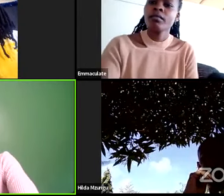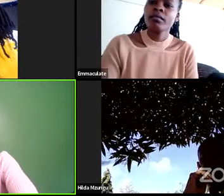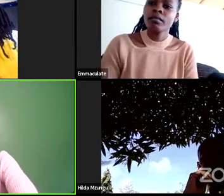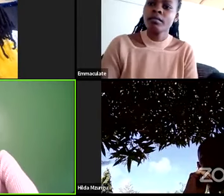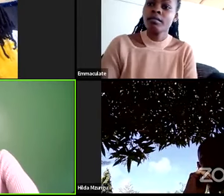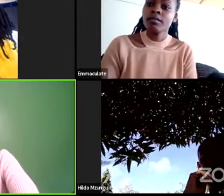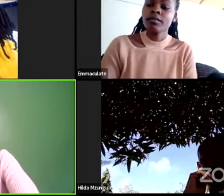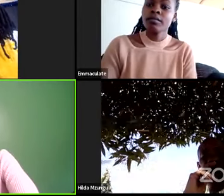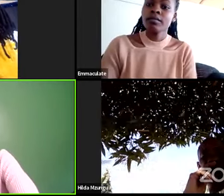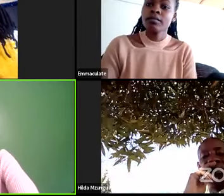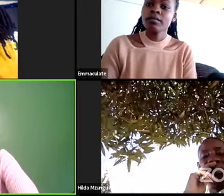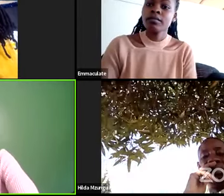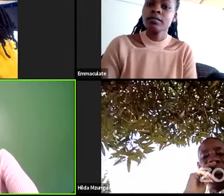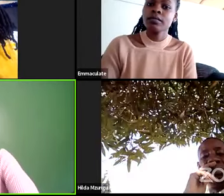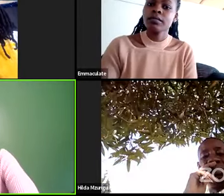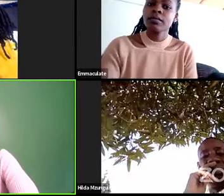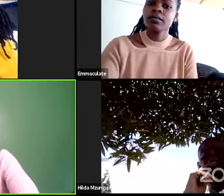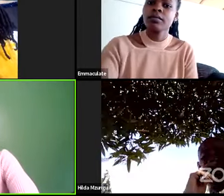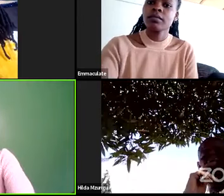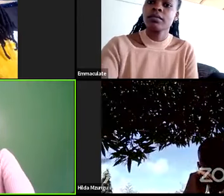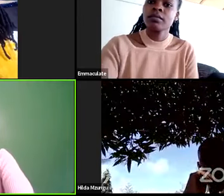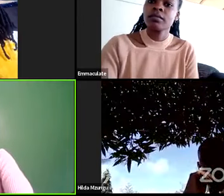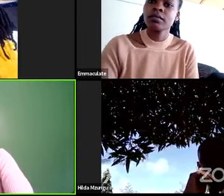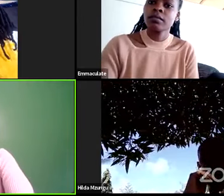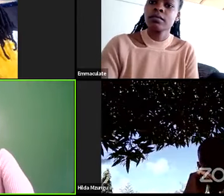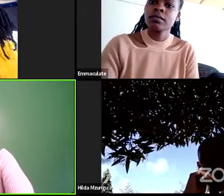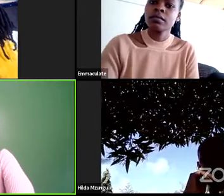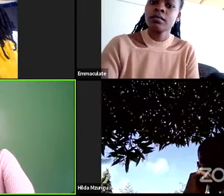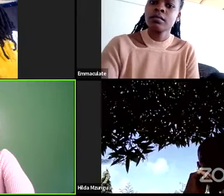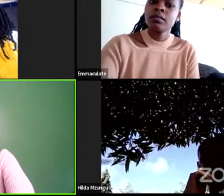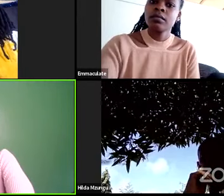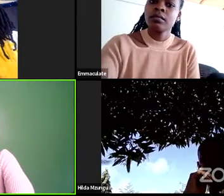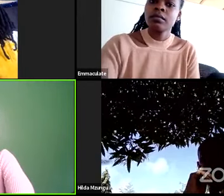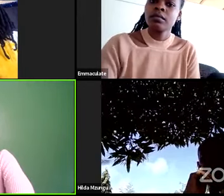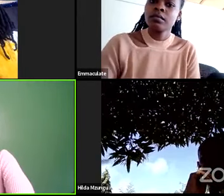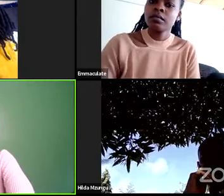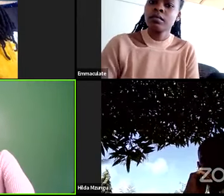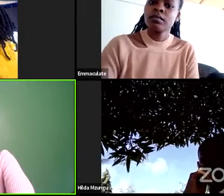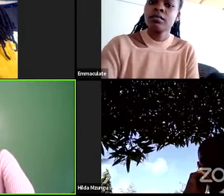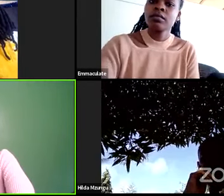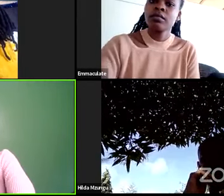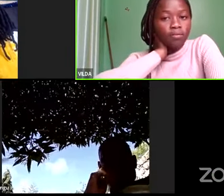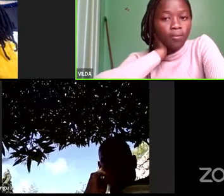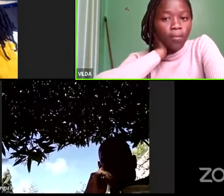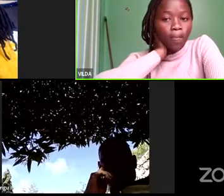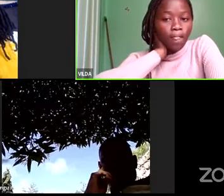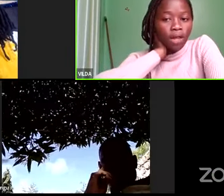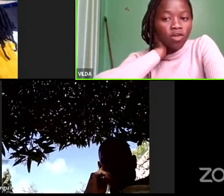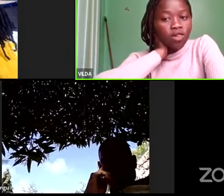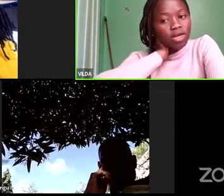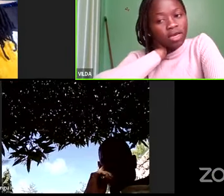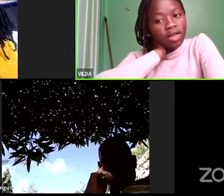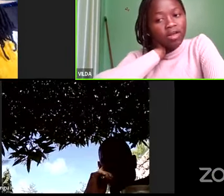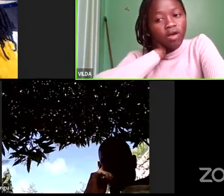network. Allow me now to ask Innocent to introduce himself. Innocent, kindly go